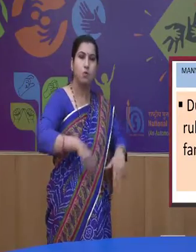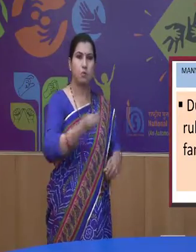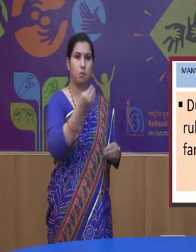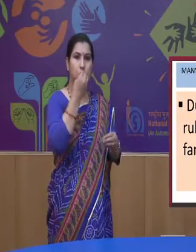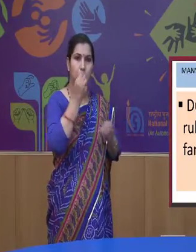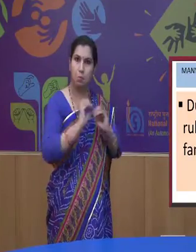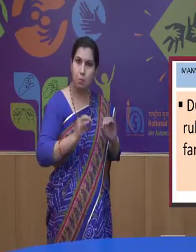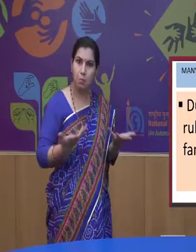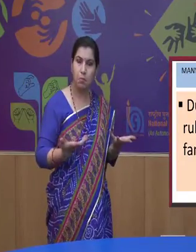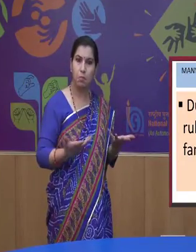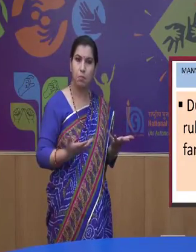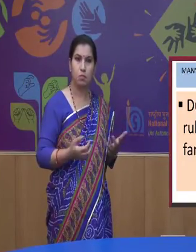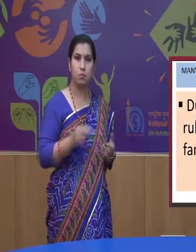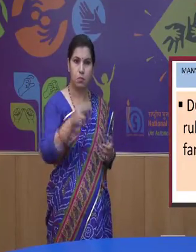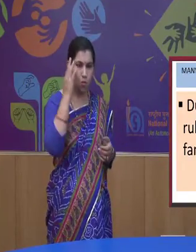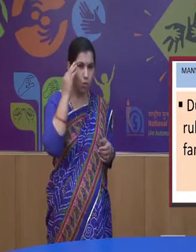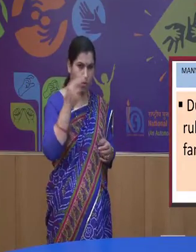Do you know what is famine?